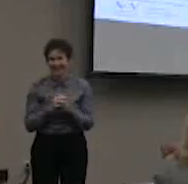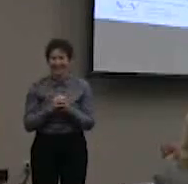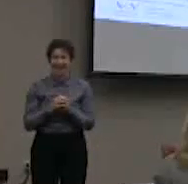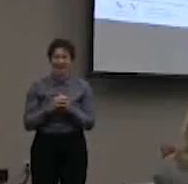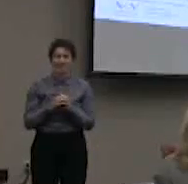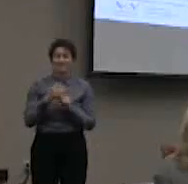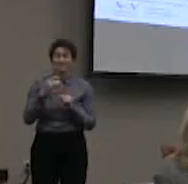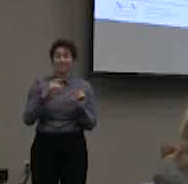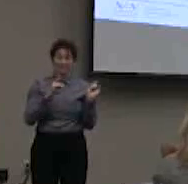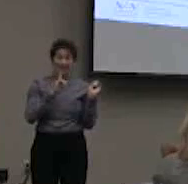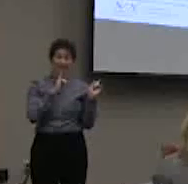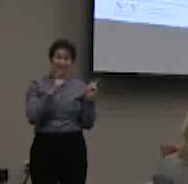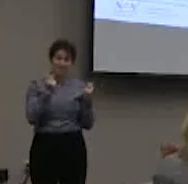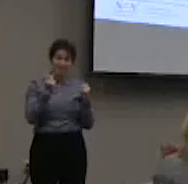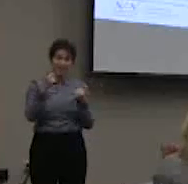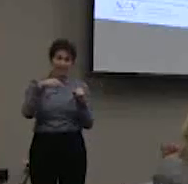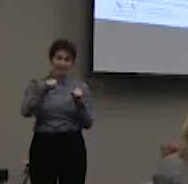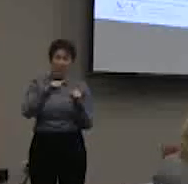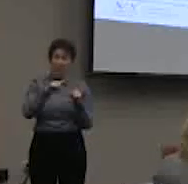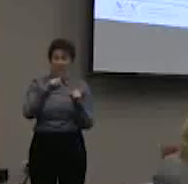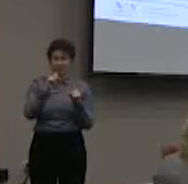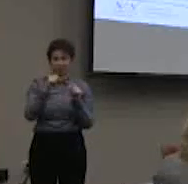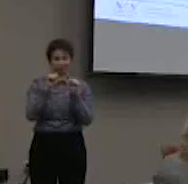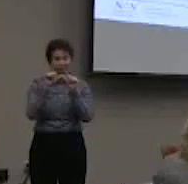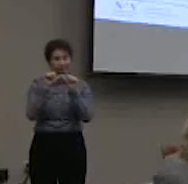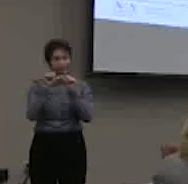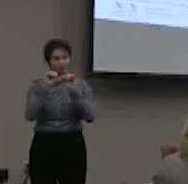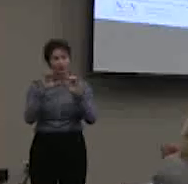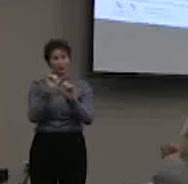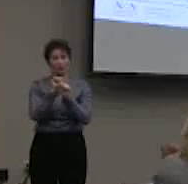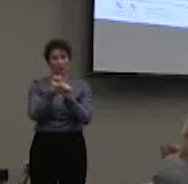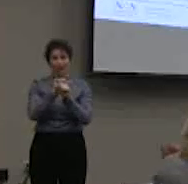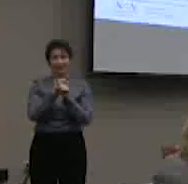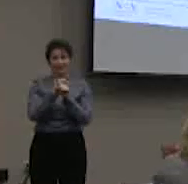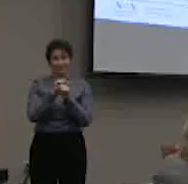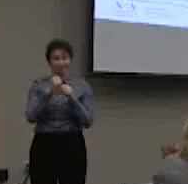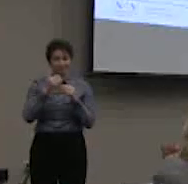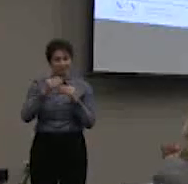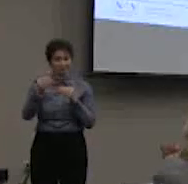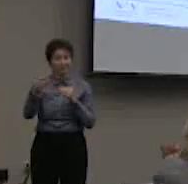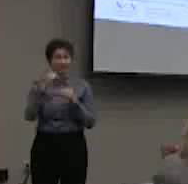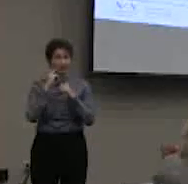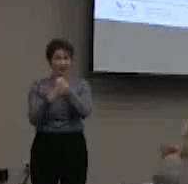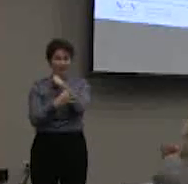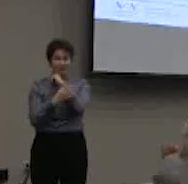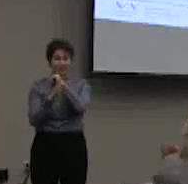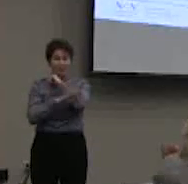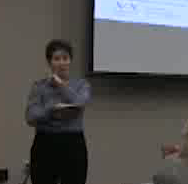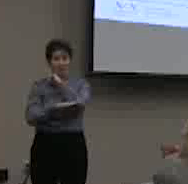are continuing to do work throughout this fall. That's great. Thank you.